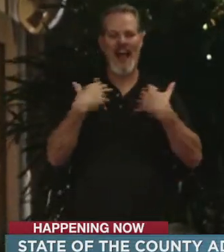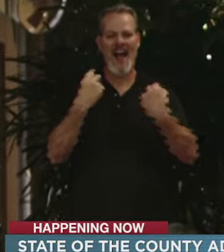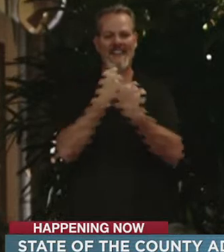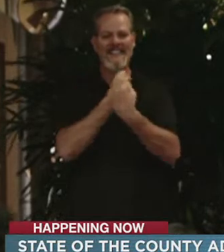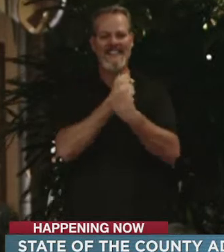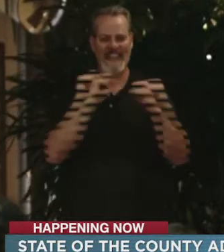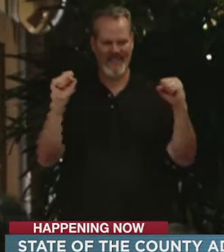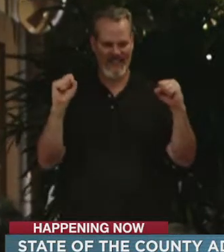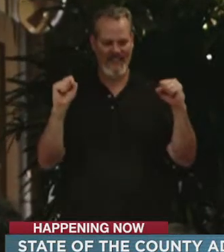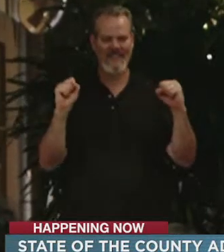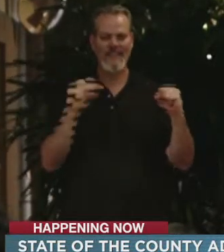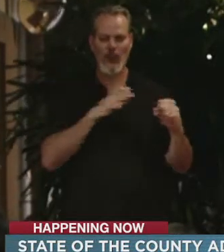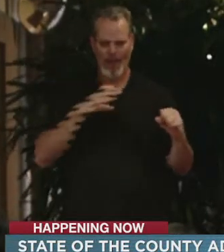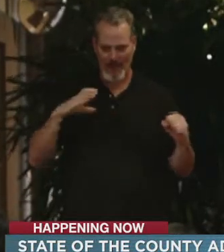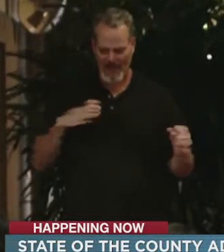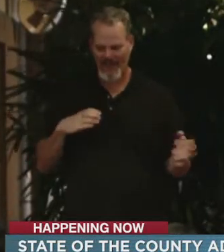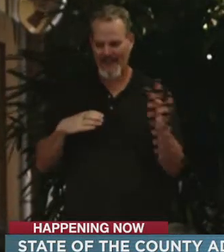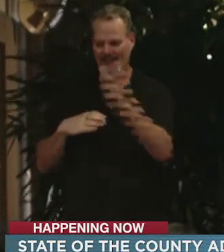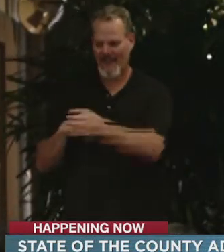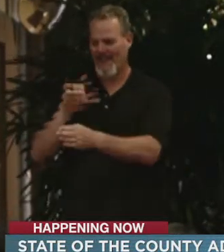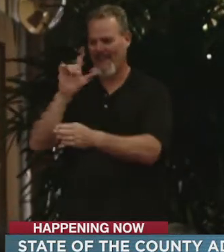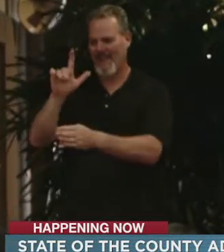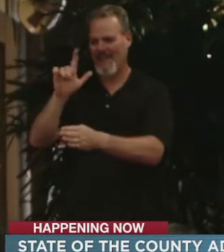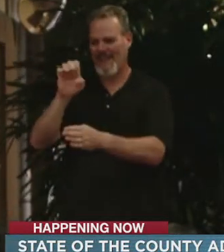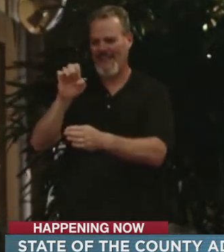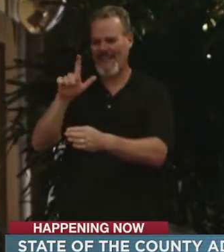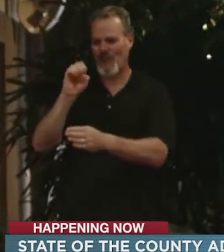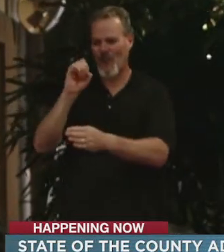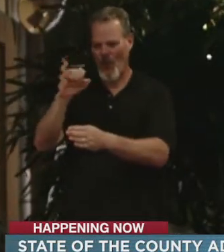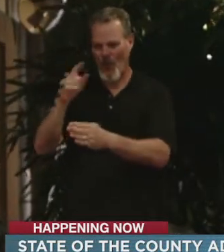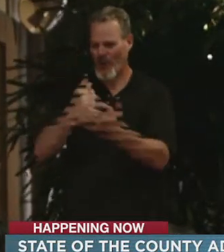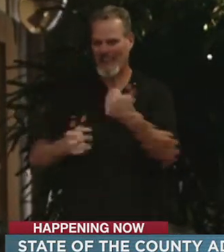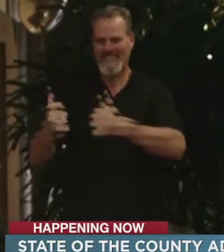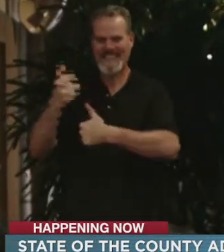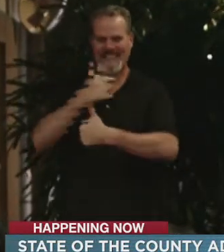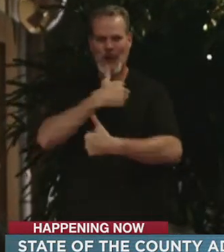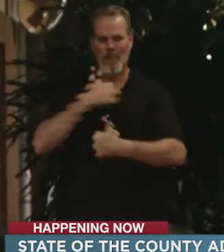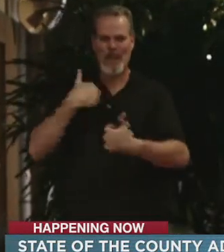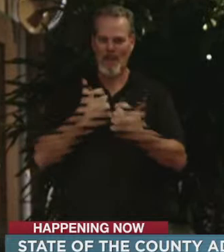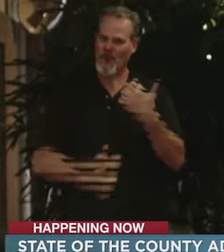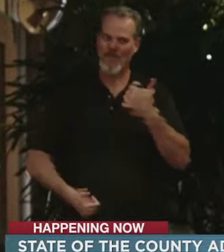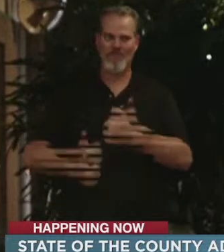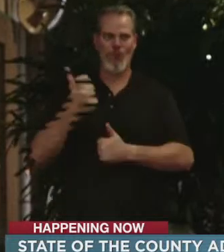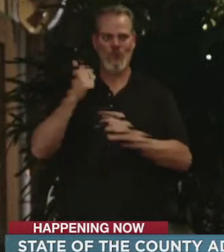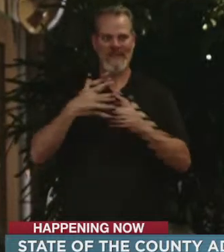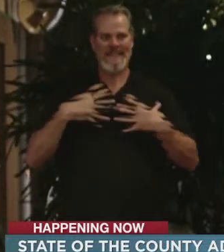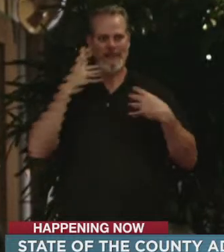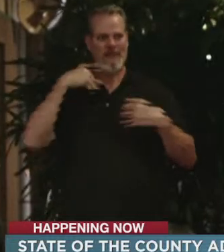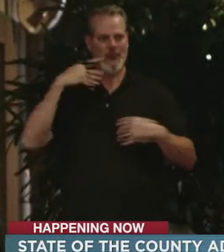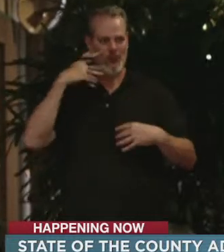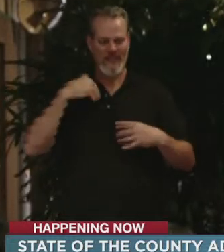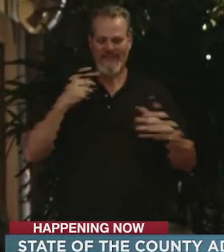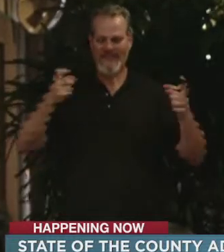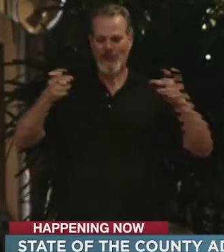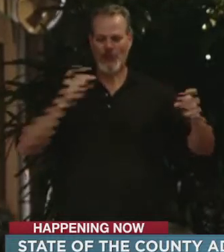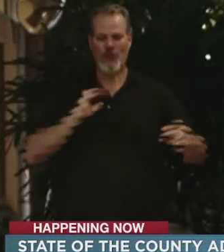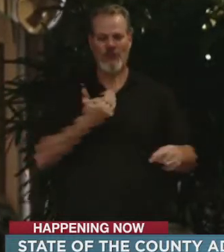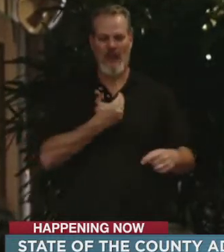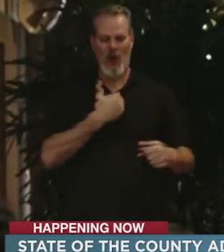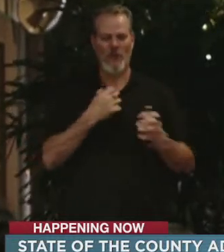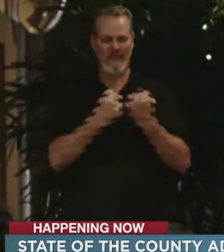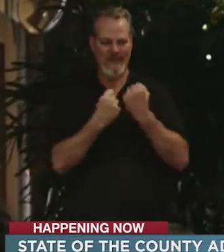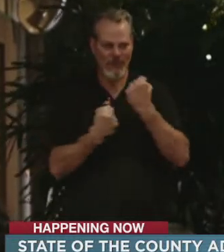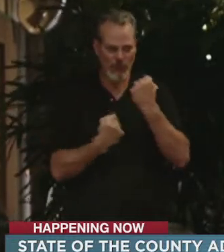Committee, Councilmember Leloy, our senior member with the most experience, who is in charge of our Committee on Infrastructure